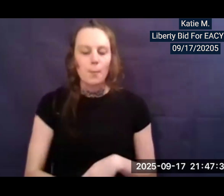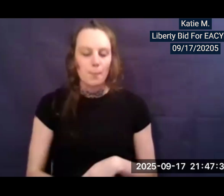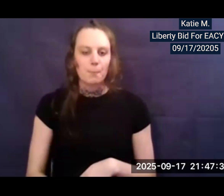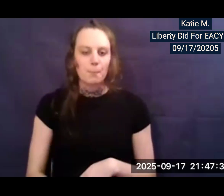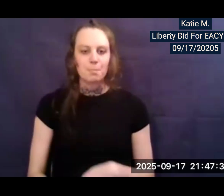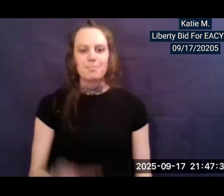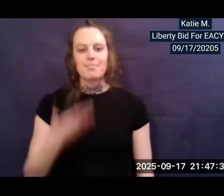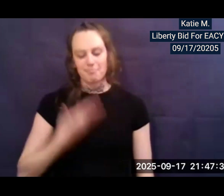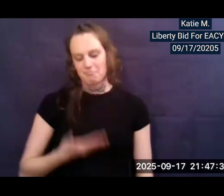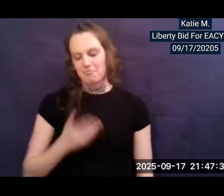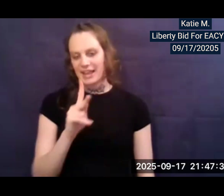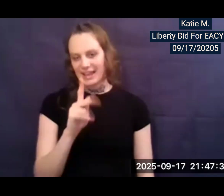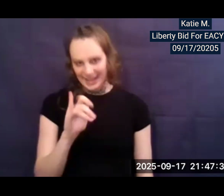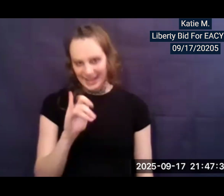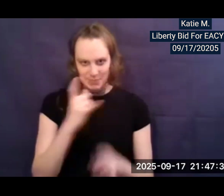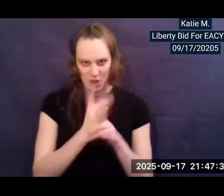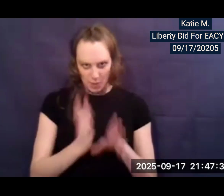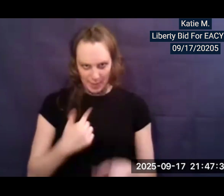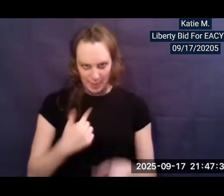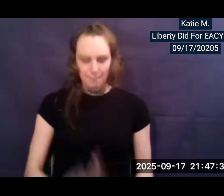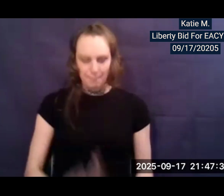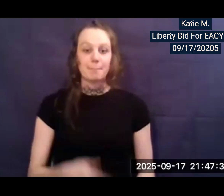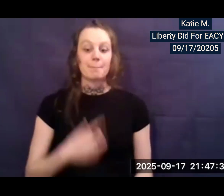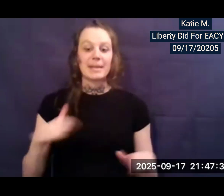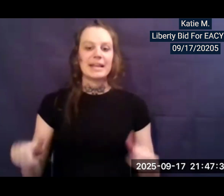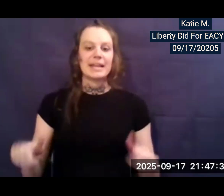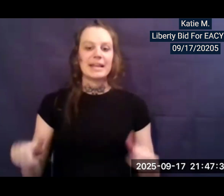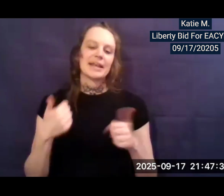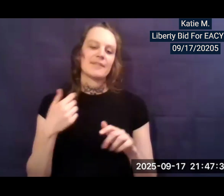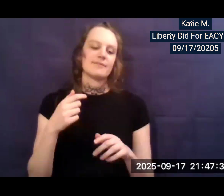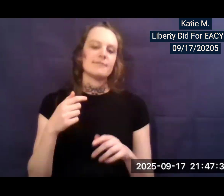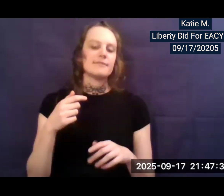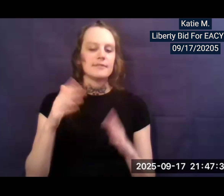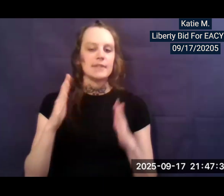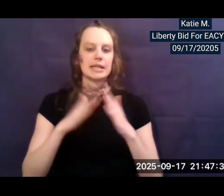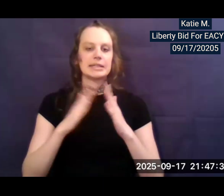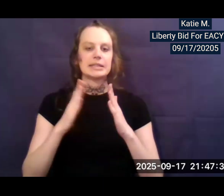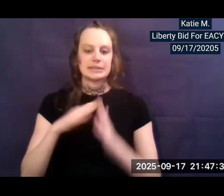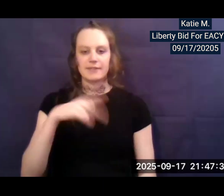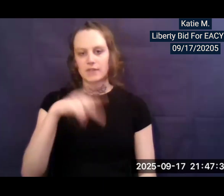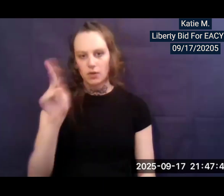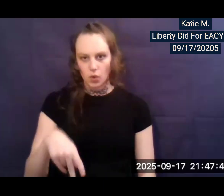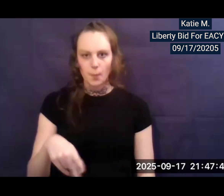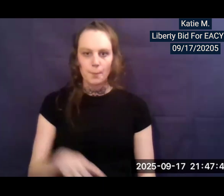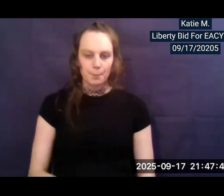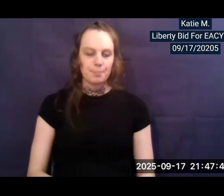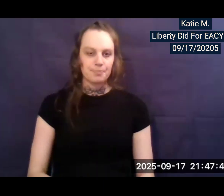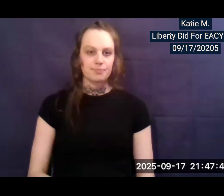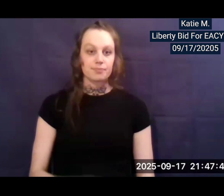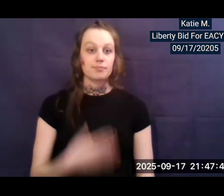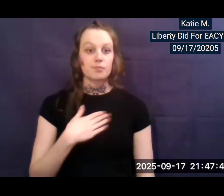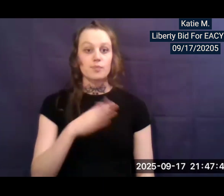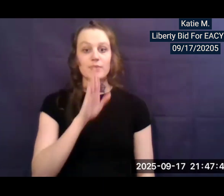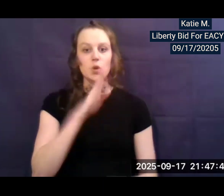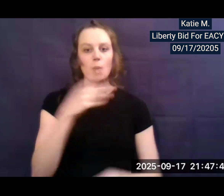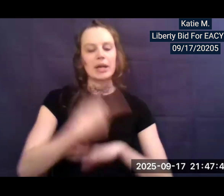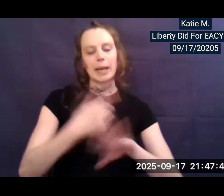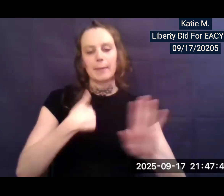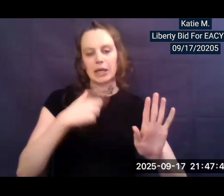alcoholic. I live in Philadelphia. I got yeah, so my sobriety date, let me just qualify myself. My sobriety date